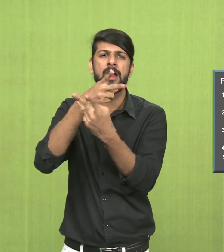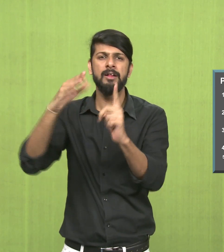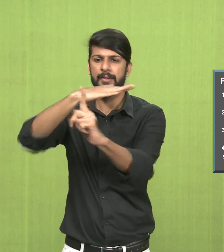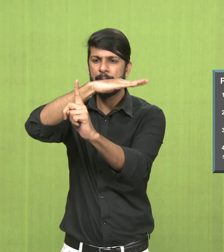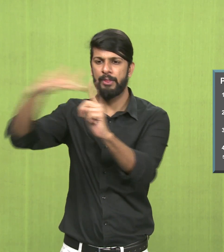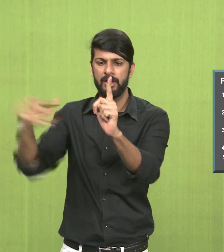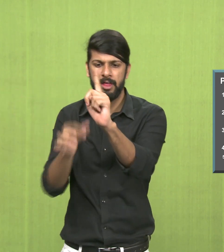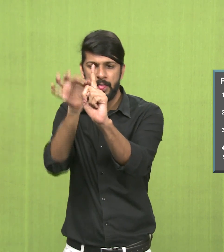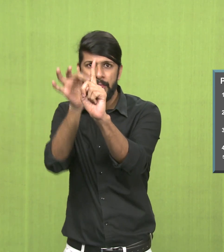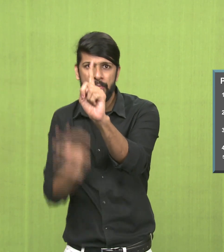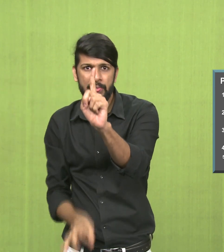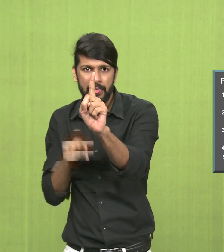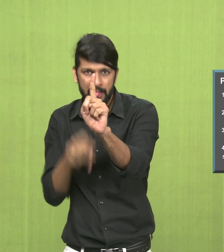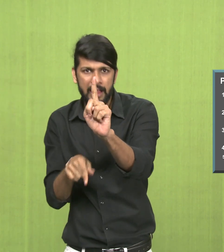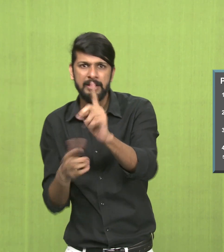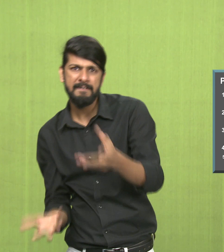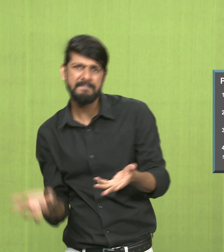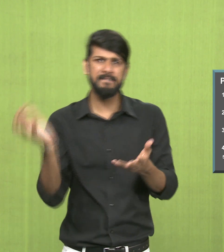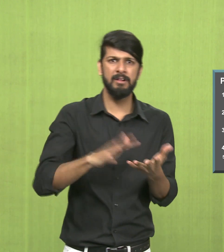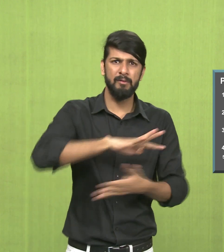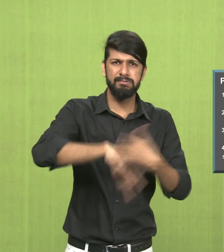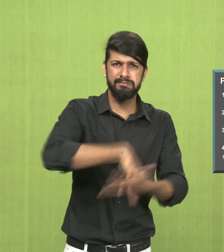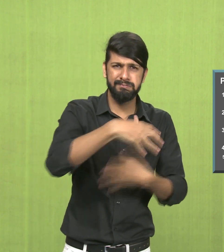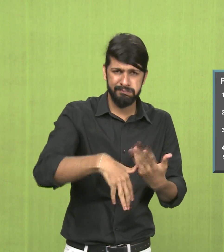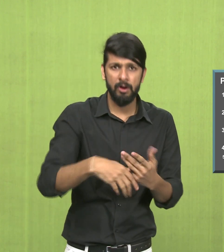with vegetable fibers, paddy husk and grass.